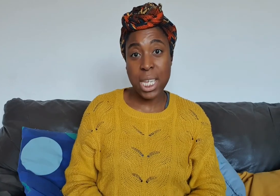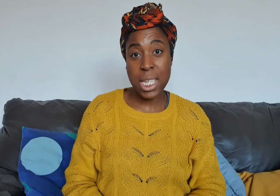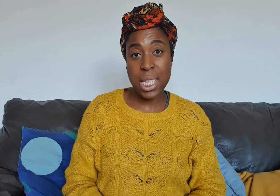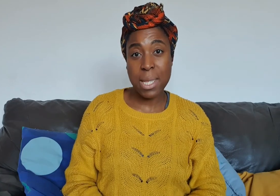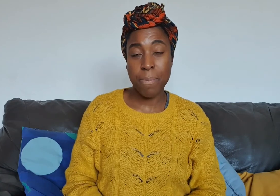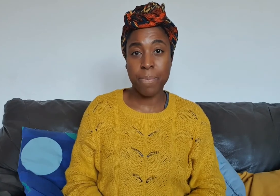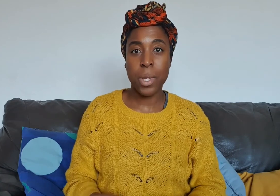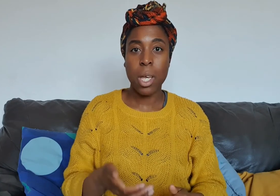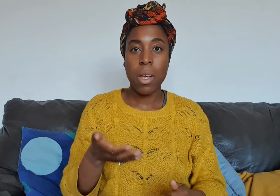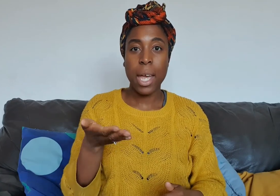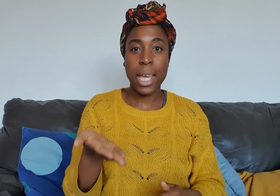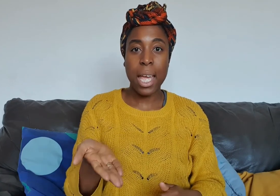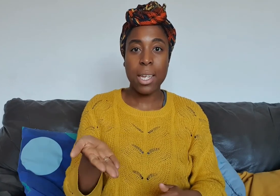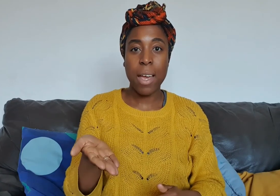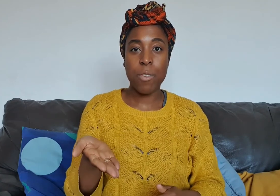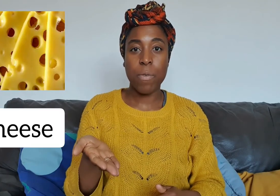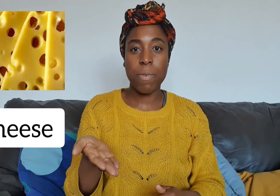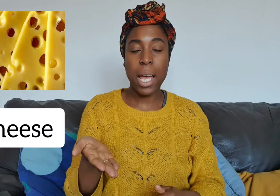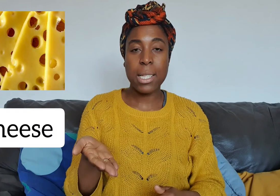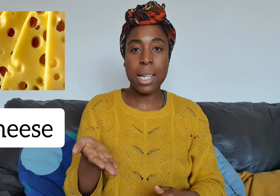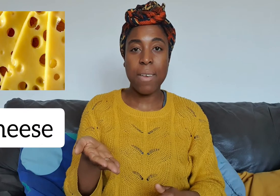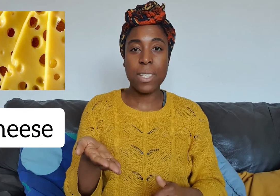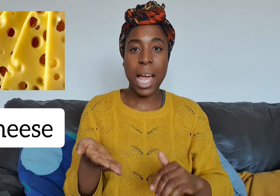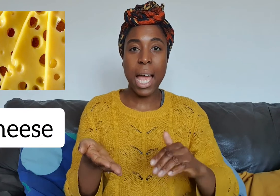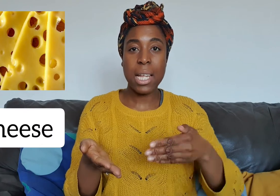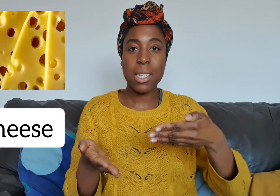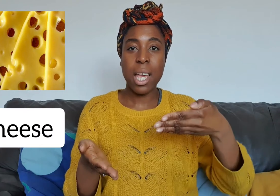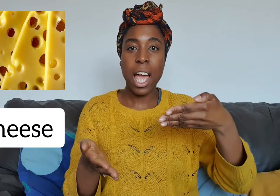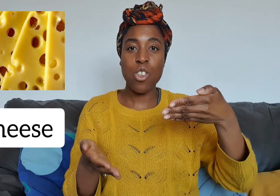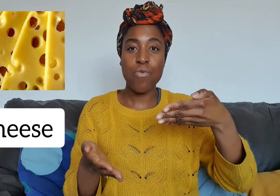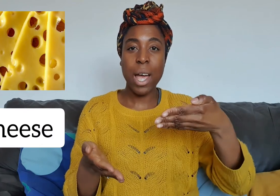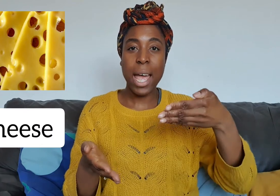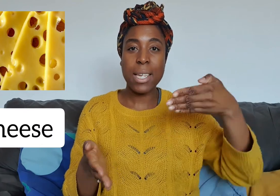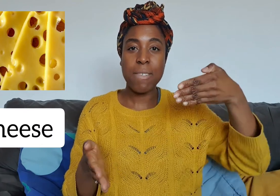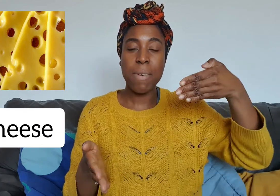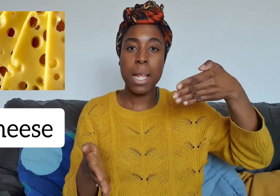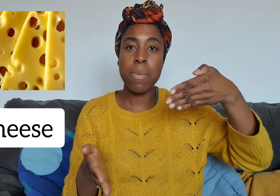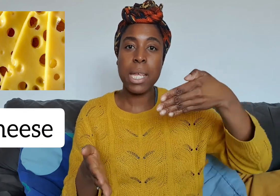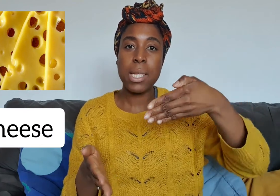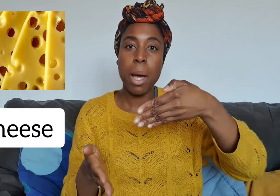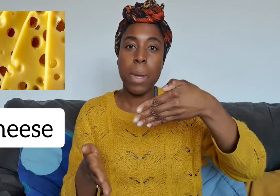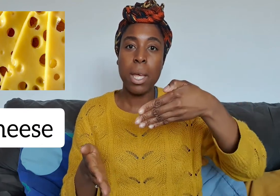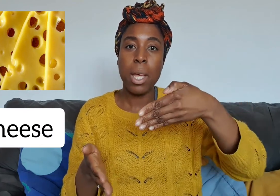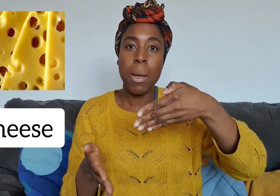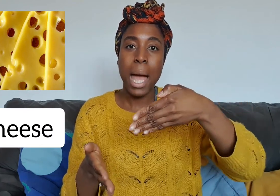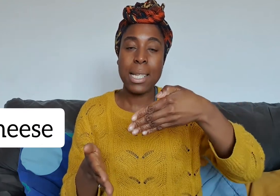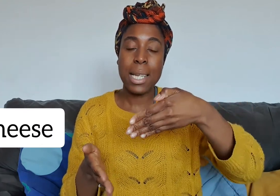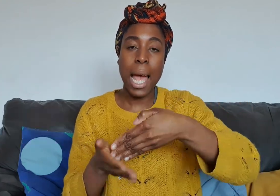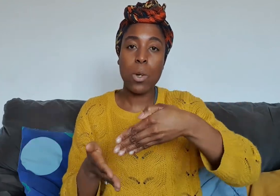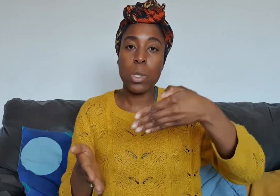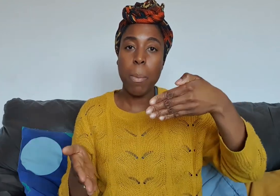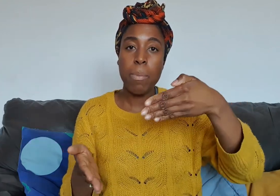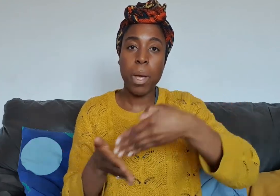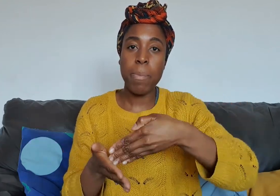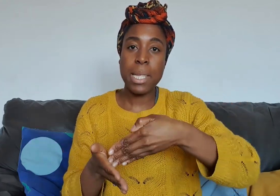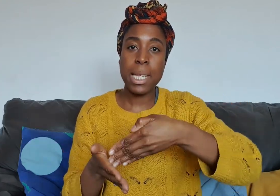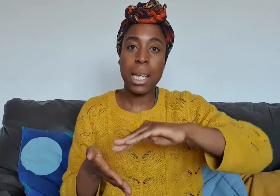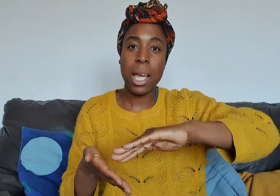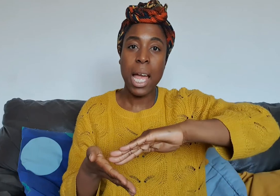cheese. Again, have your flat left hand, and your right hand is flat, but it's coming at an angle, it's coming perpendicular, and